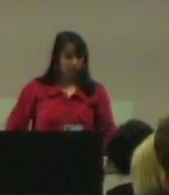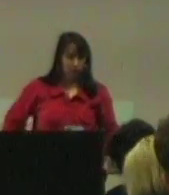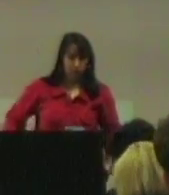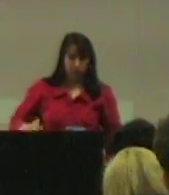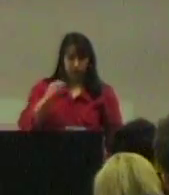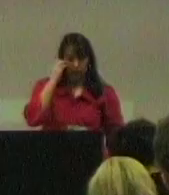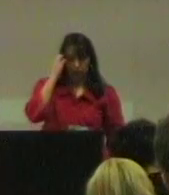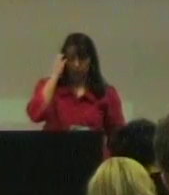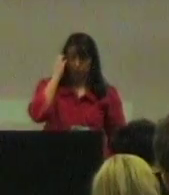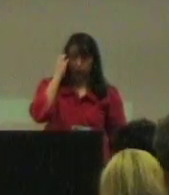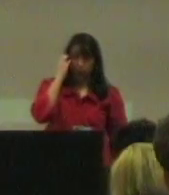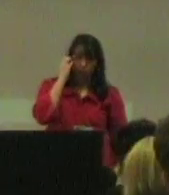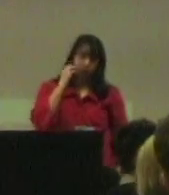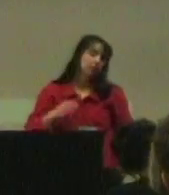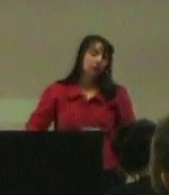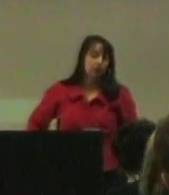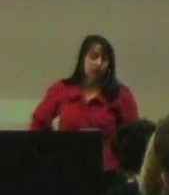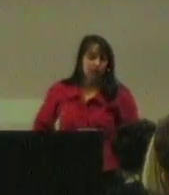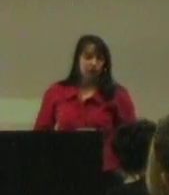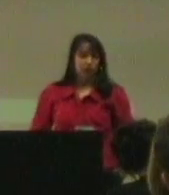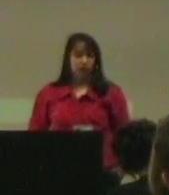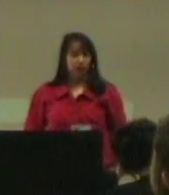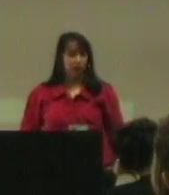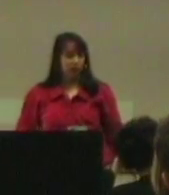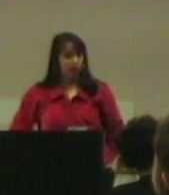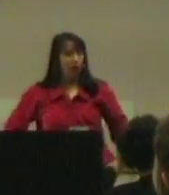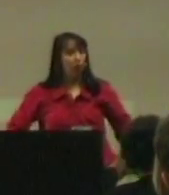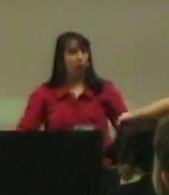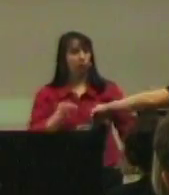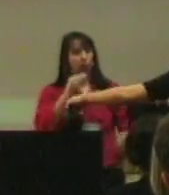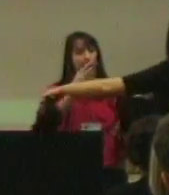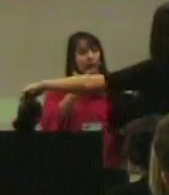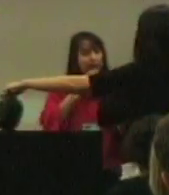presentation. It was very enjoyable, and we have a gift for you.